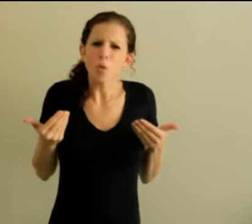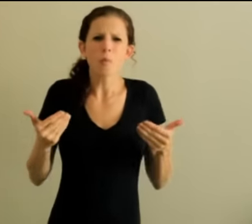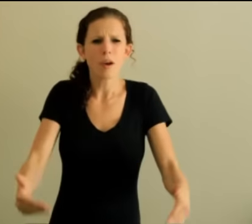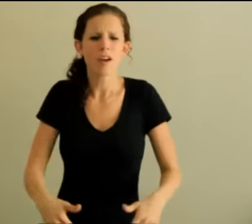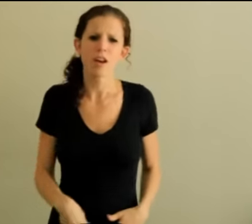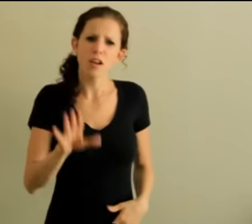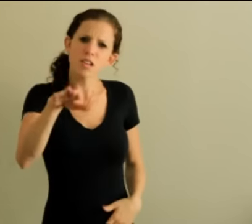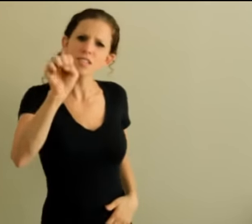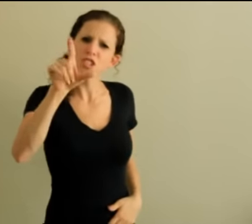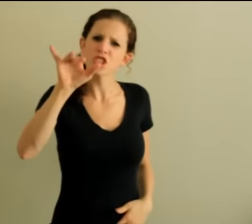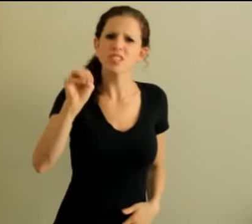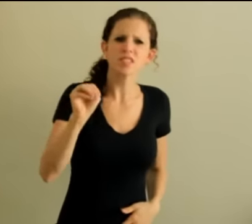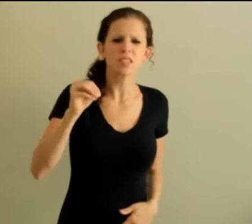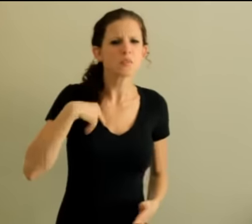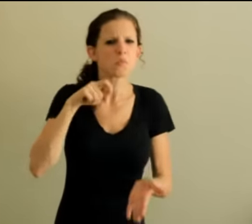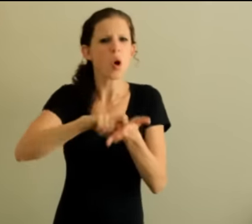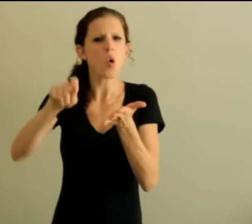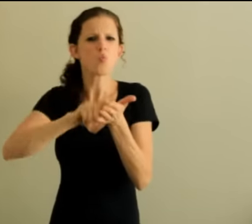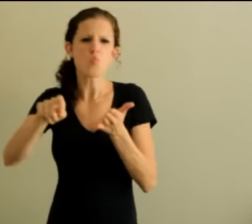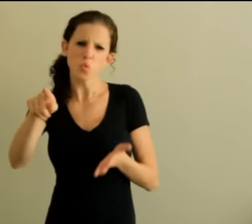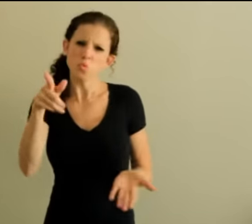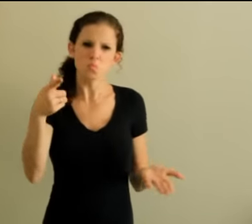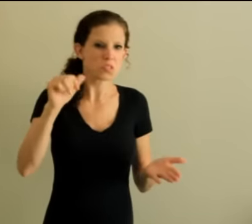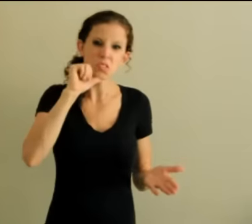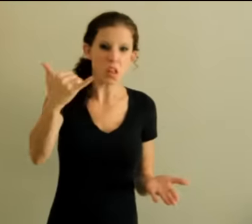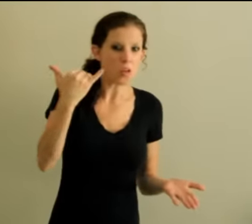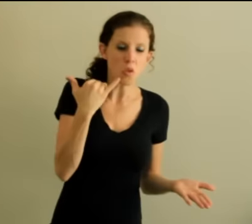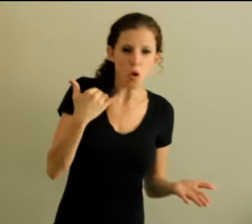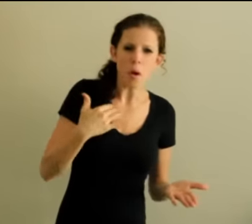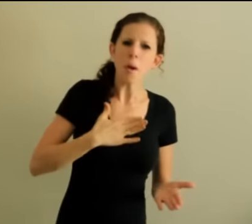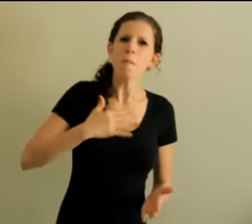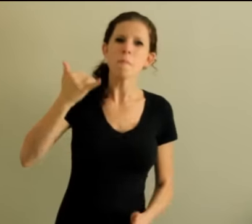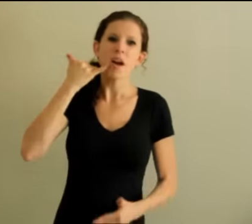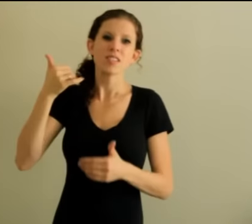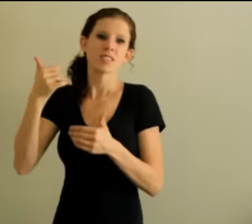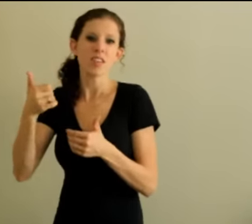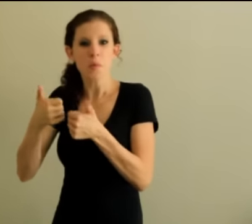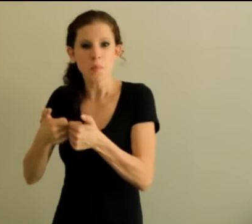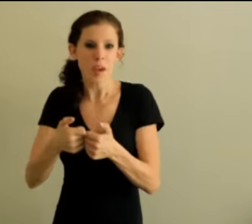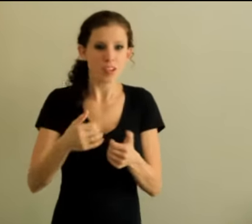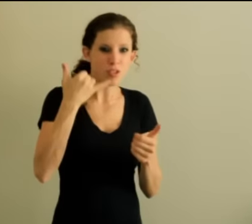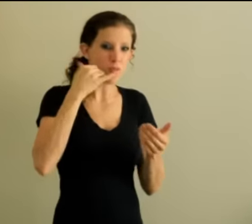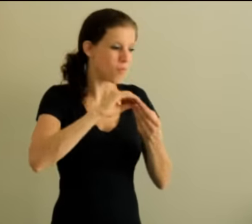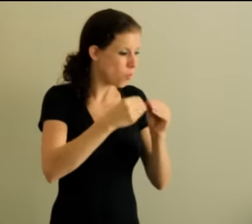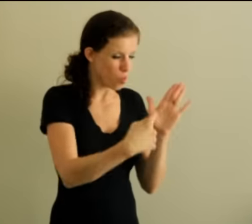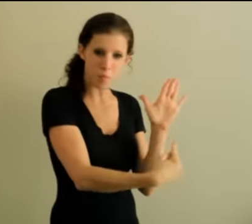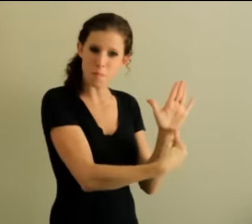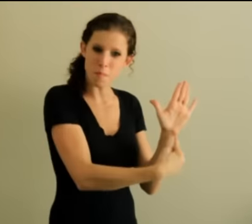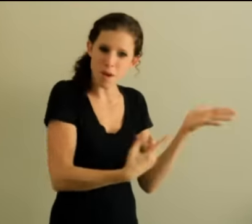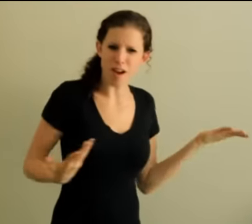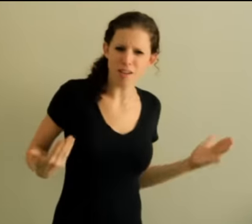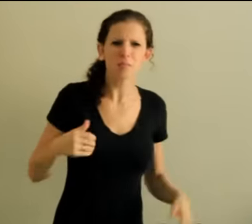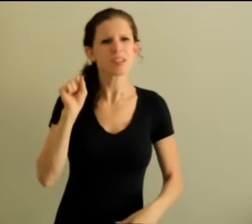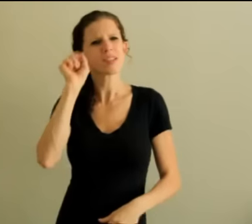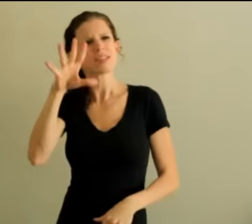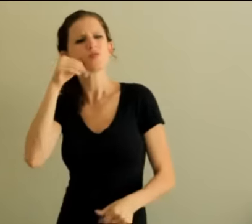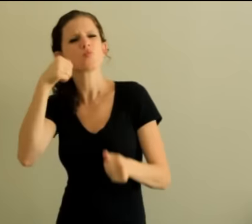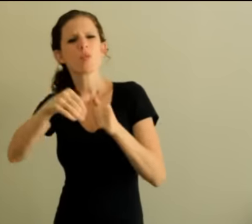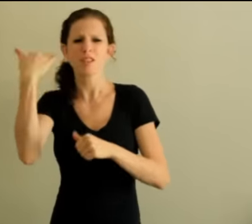not so bad Dance to them, I wrote you, but you still ain't calling I left my cell, my cager, and my home phone at the bottom I sent